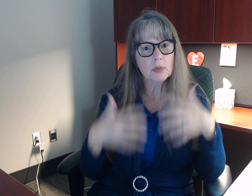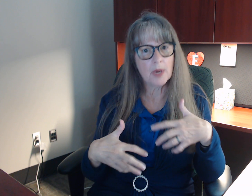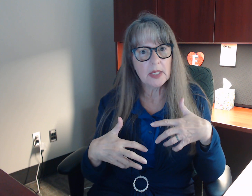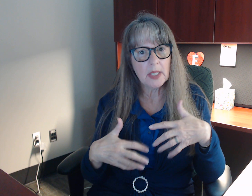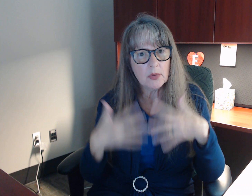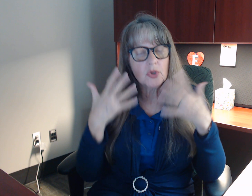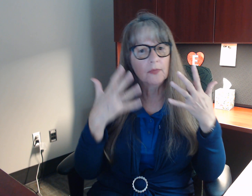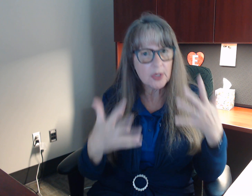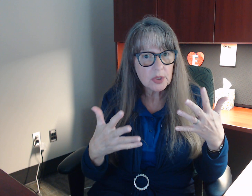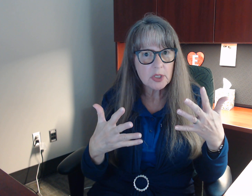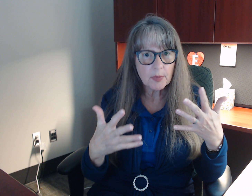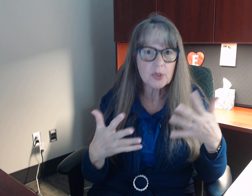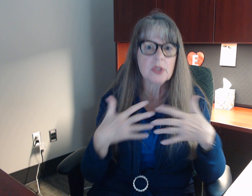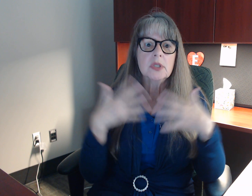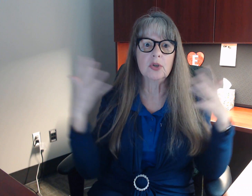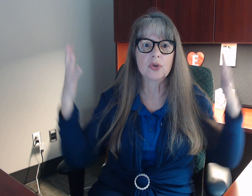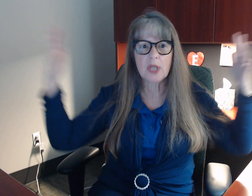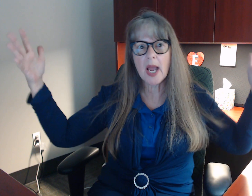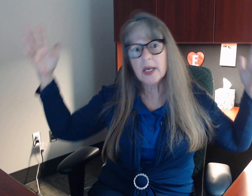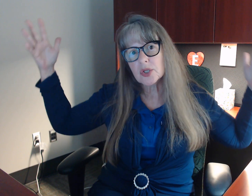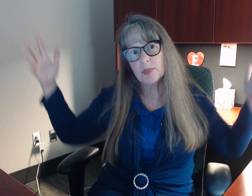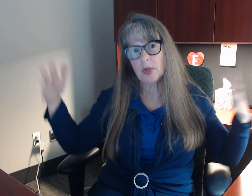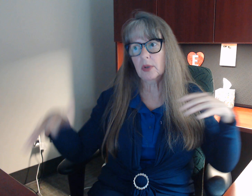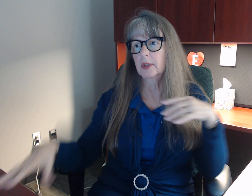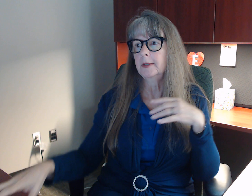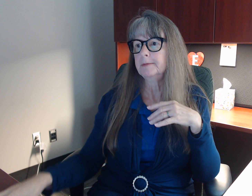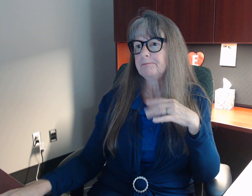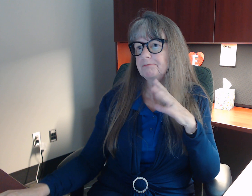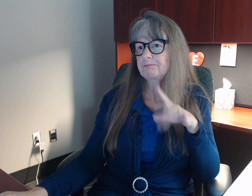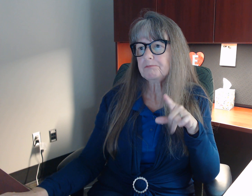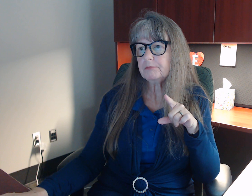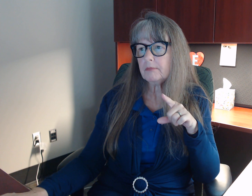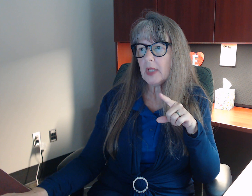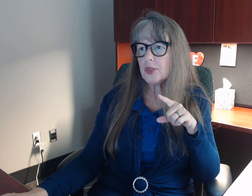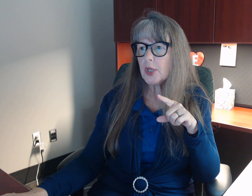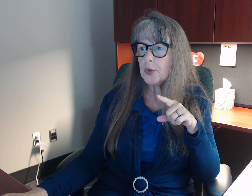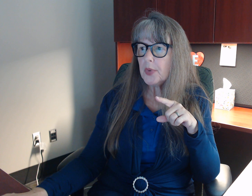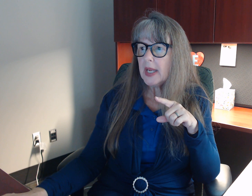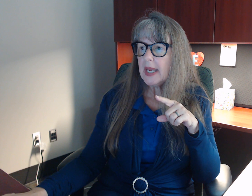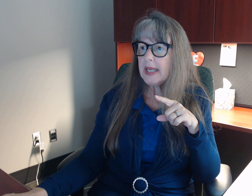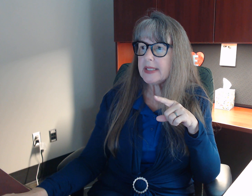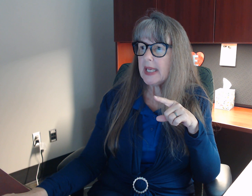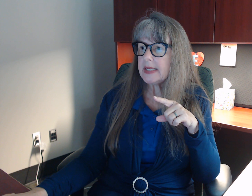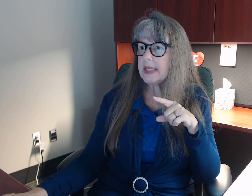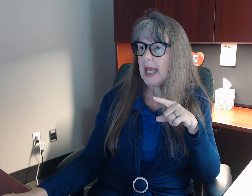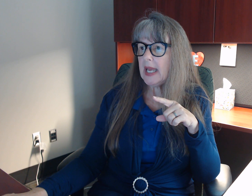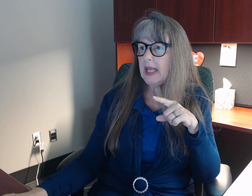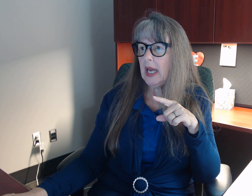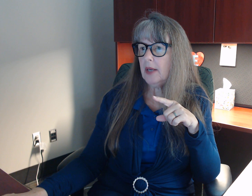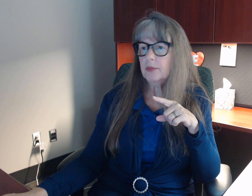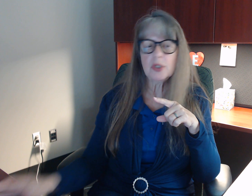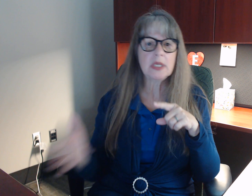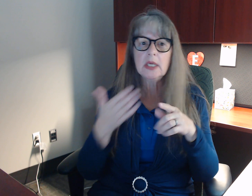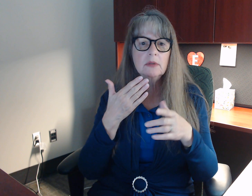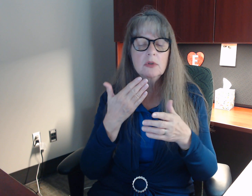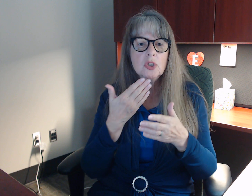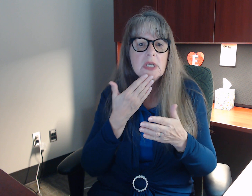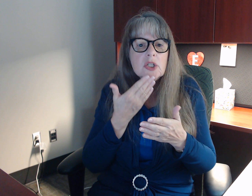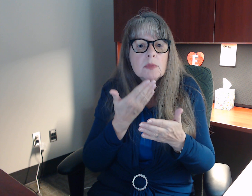body language, your facial expressions, and your sign is bigger. So it says that just get some